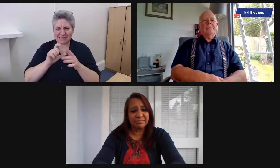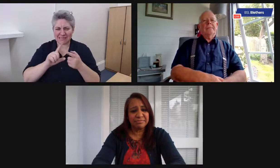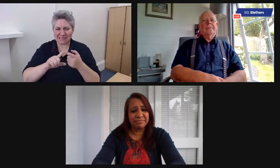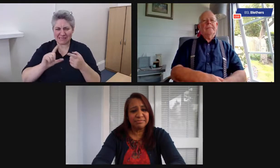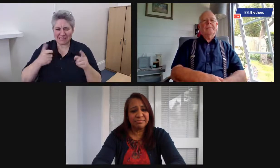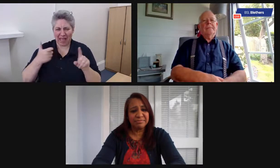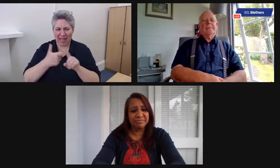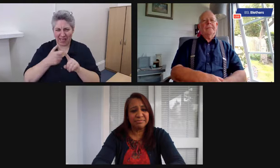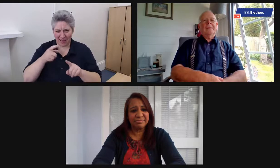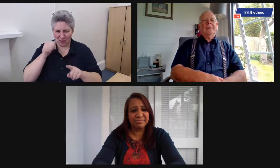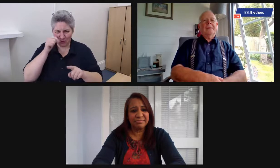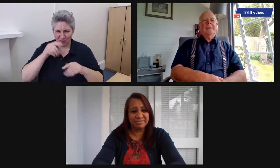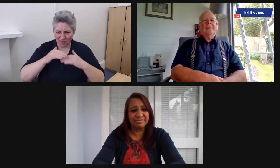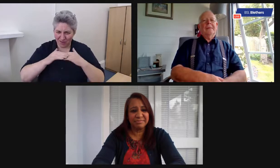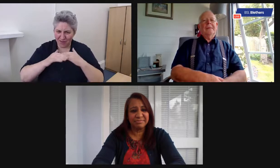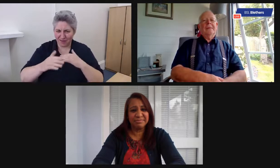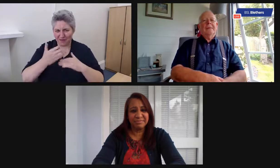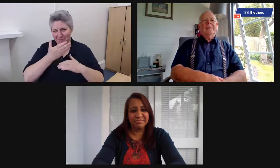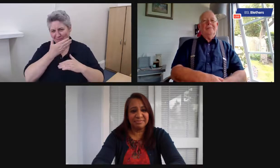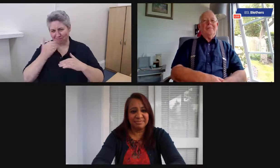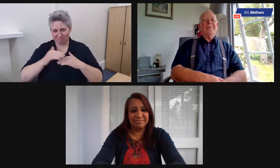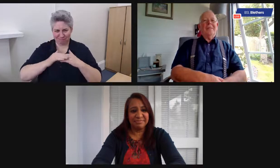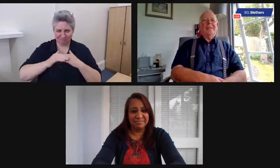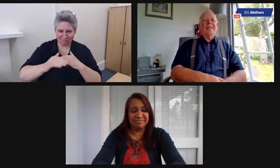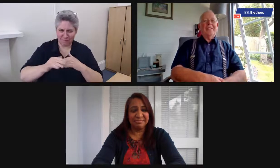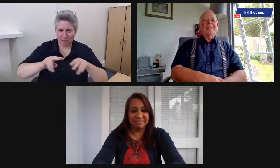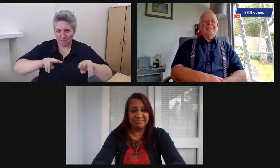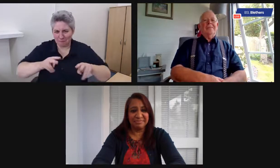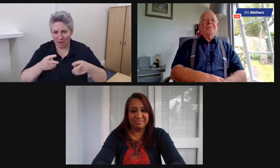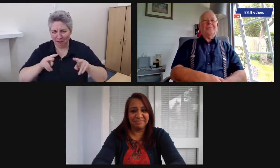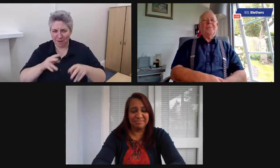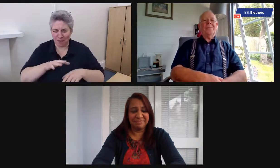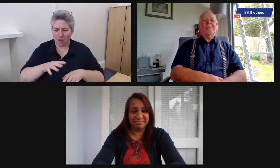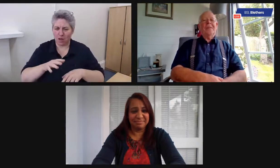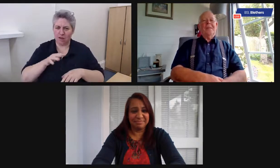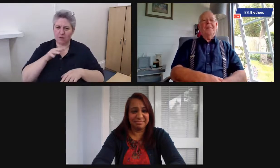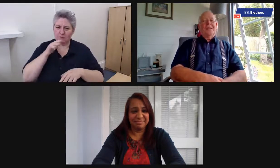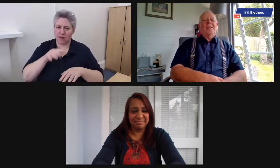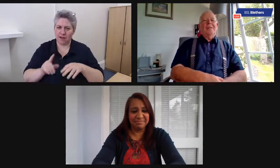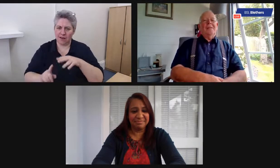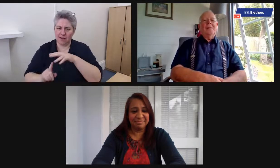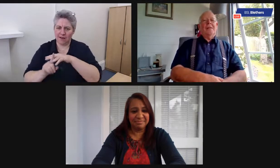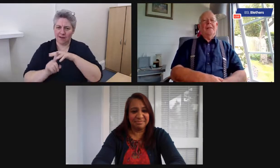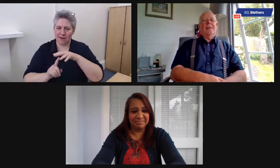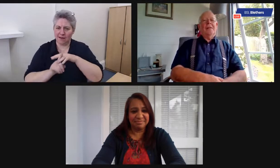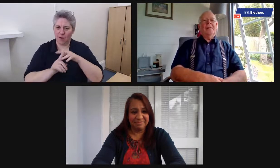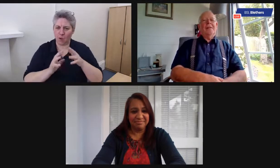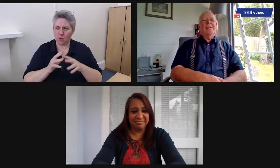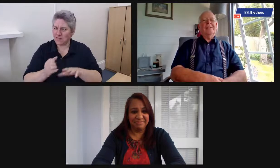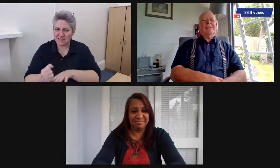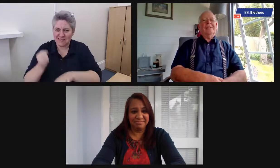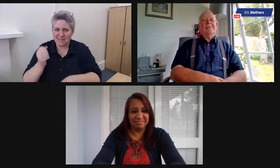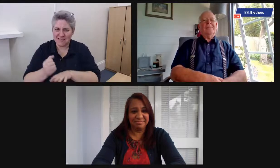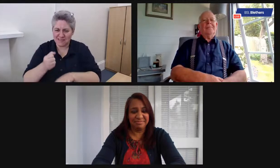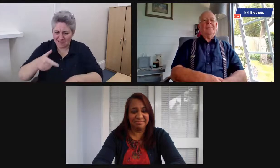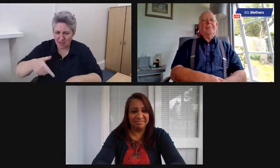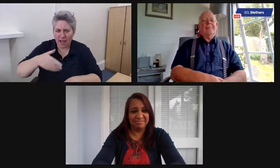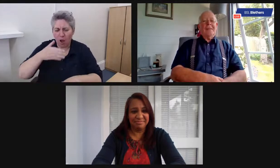example, you sometimes you see in your local home, you maybe see some of the wee wildflowers, or you've got beds